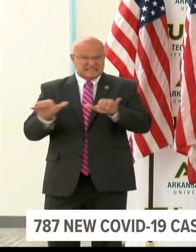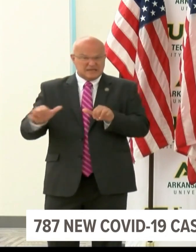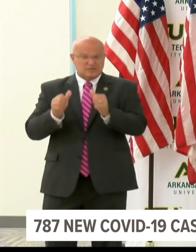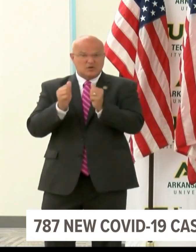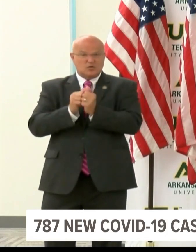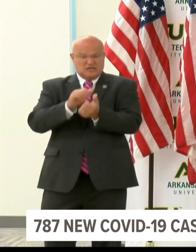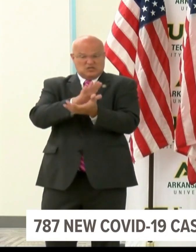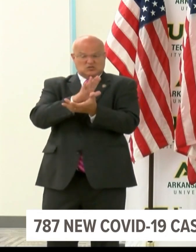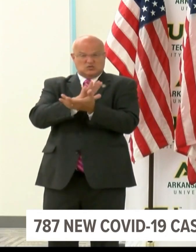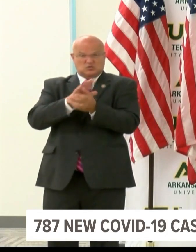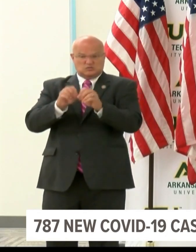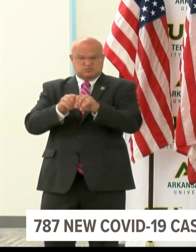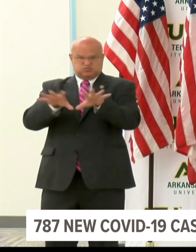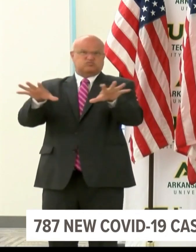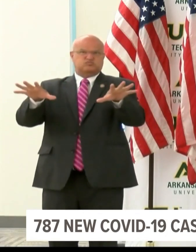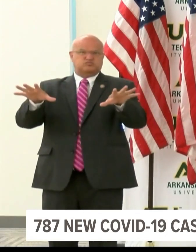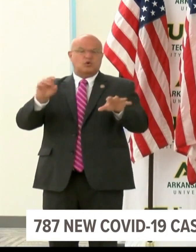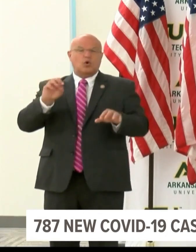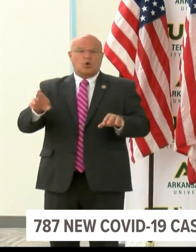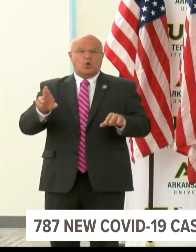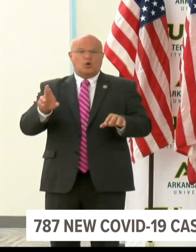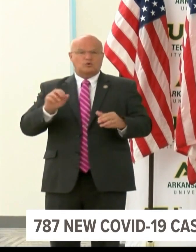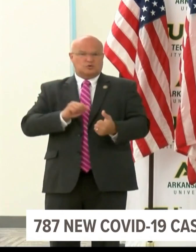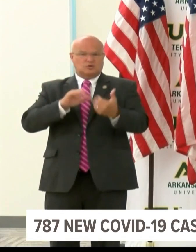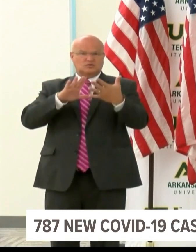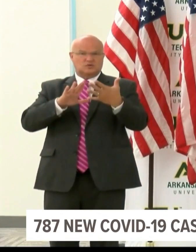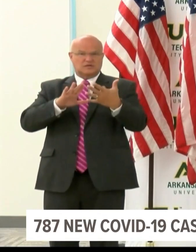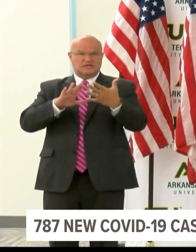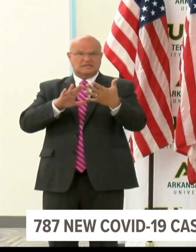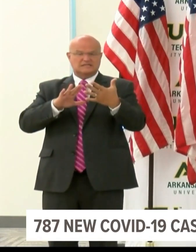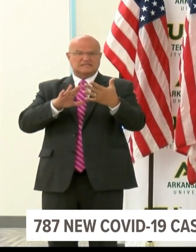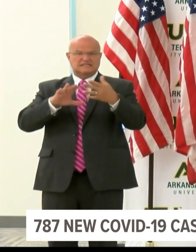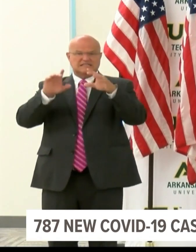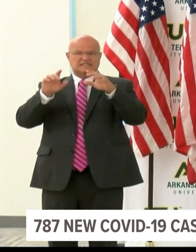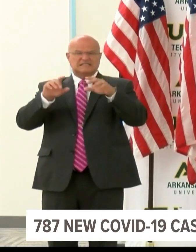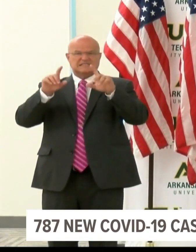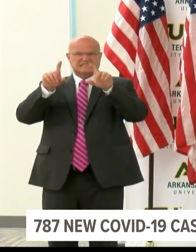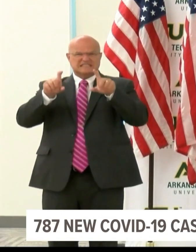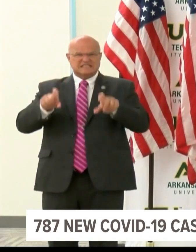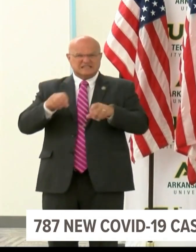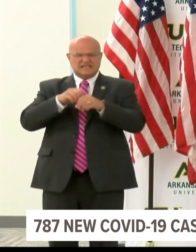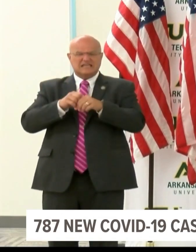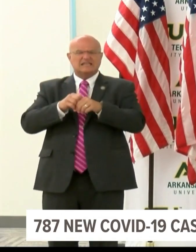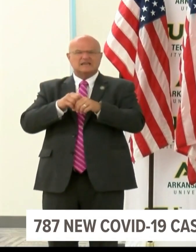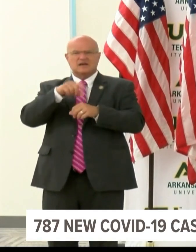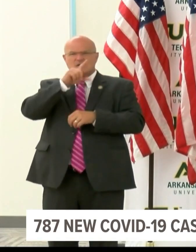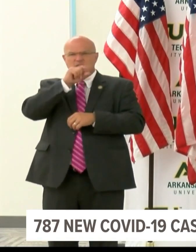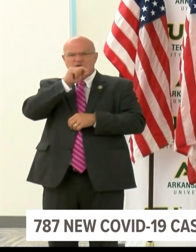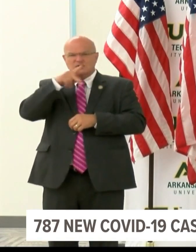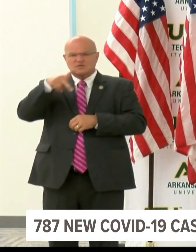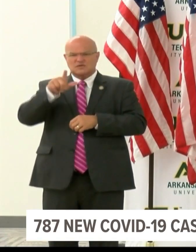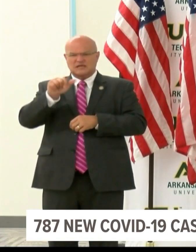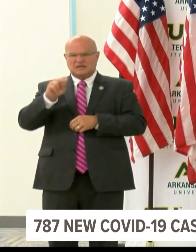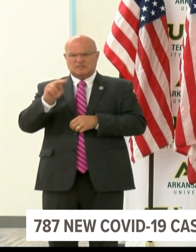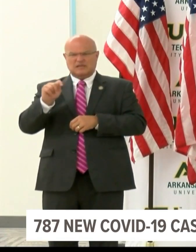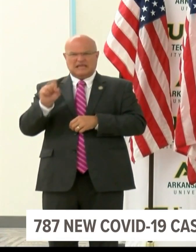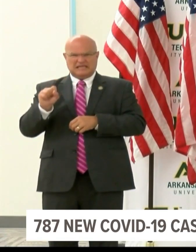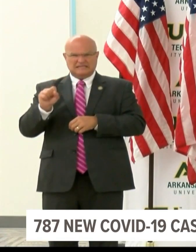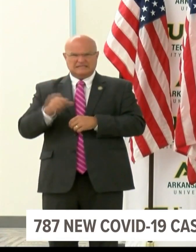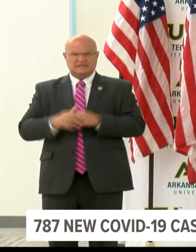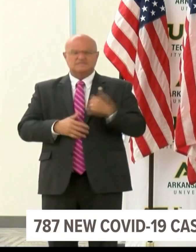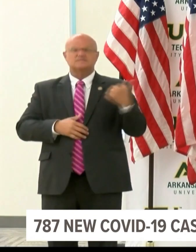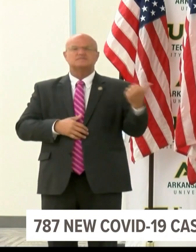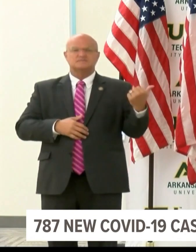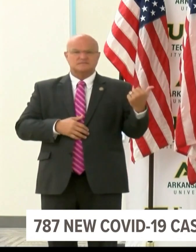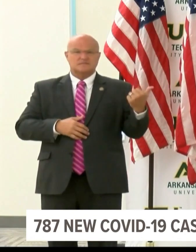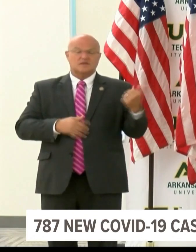with school outbreaks or to address serial testing in our poultry plants or other factories?